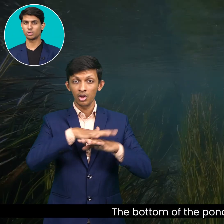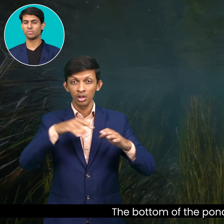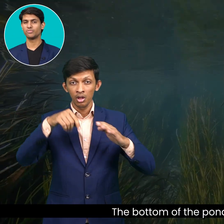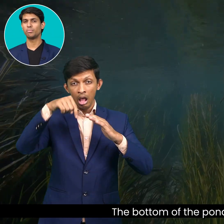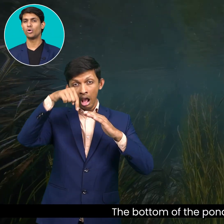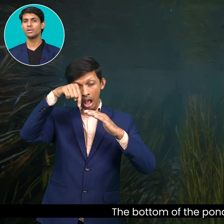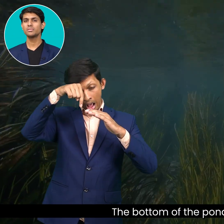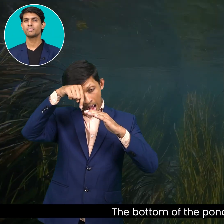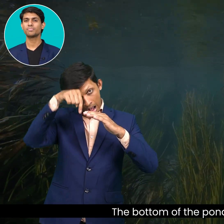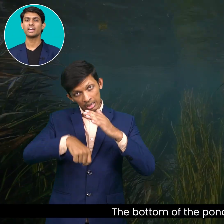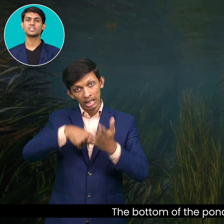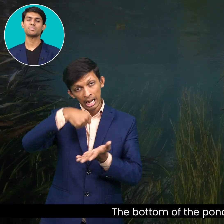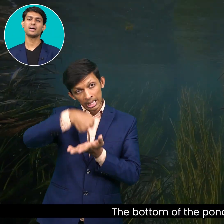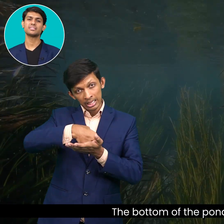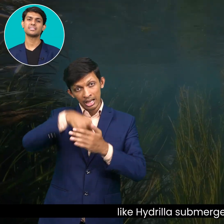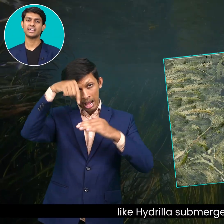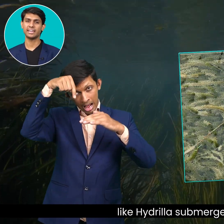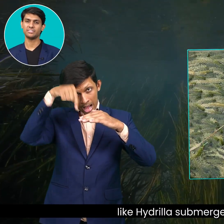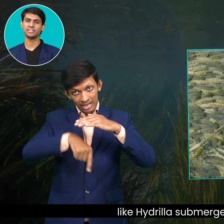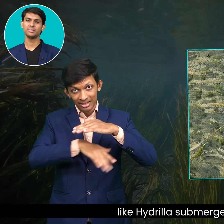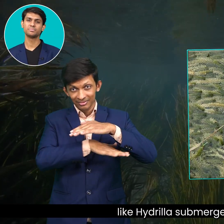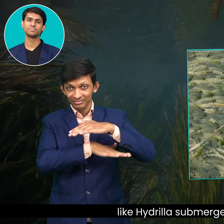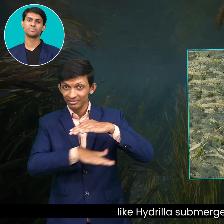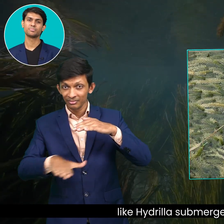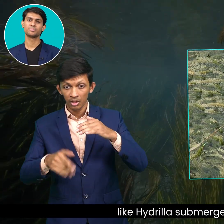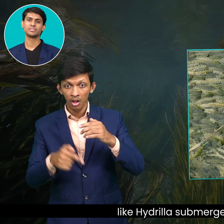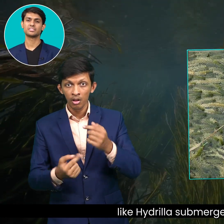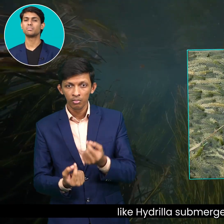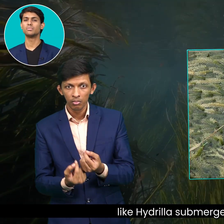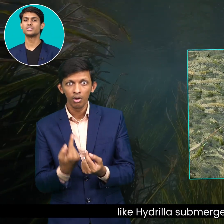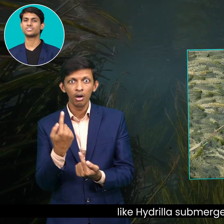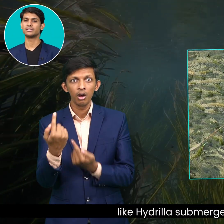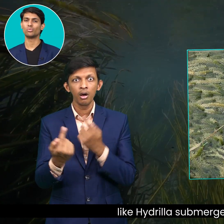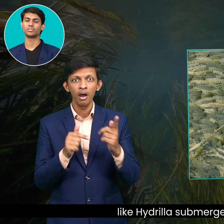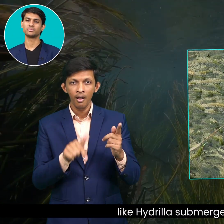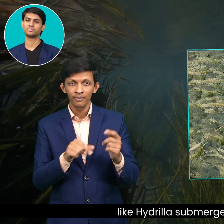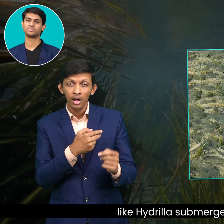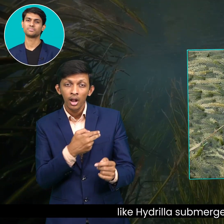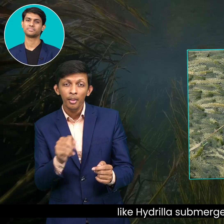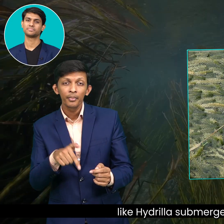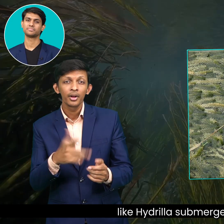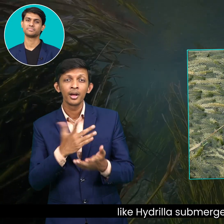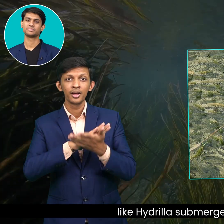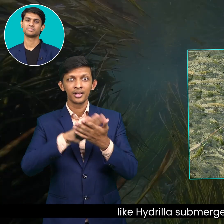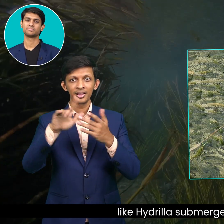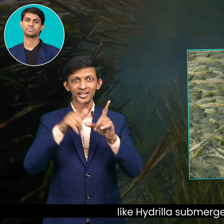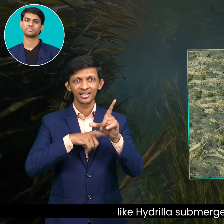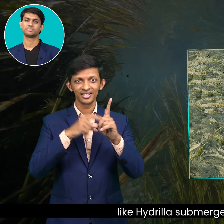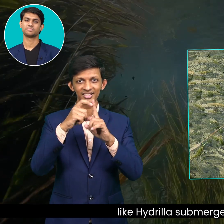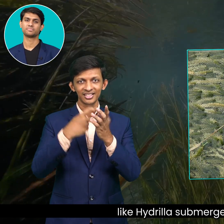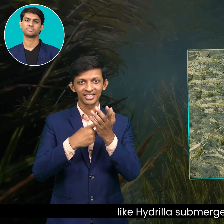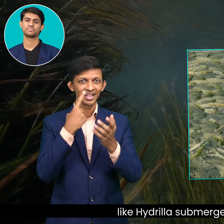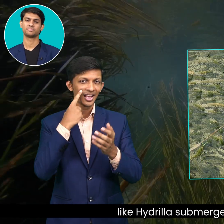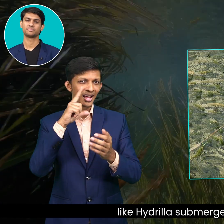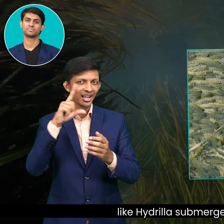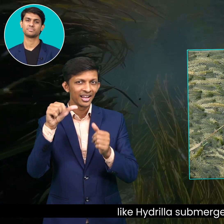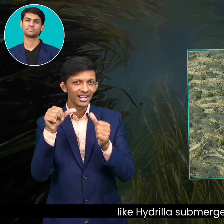The bottom of the pond has plants like hydrilla submerged in water.